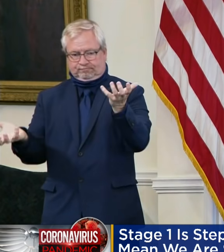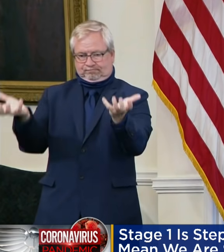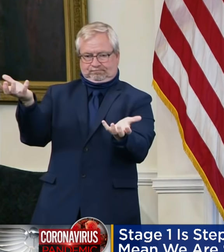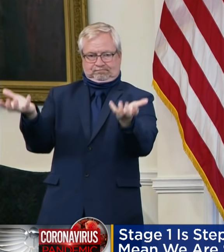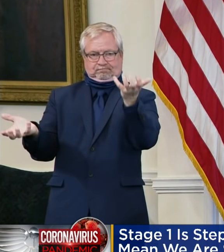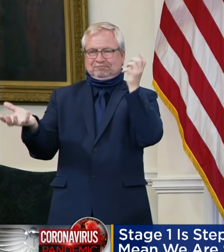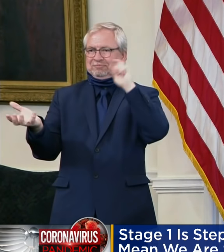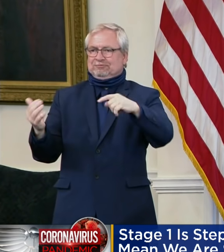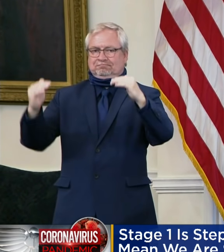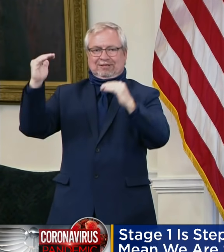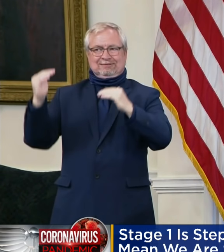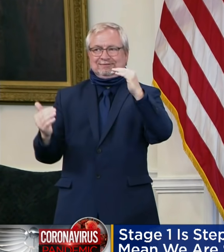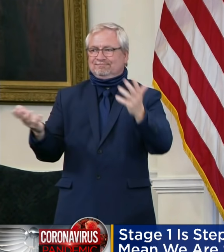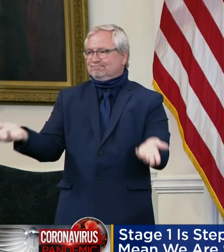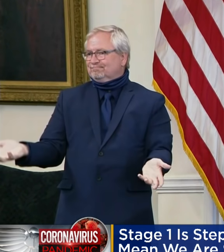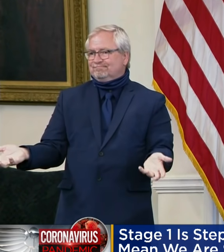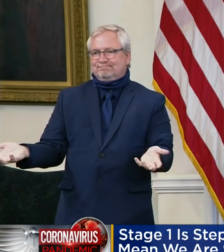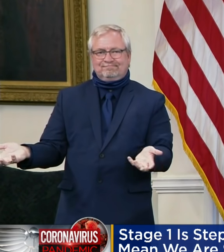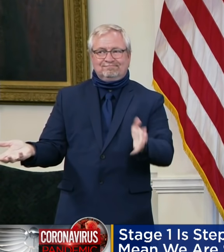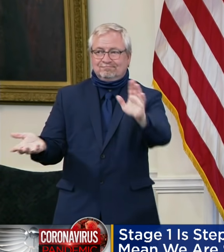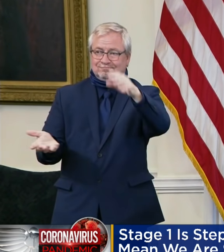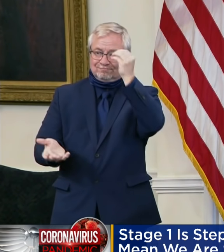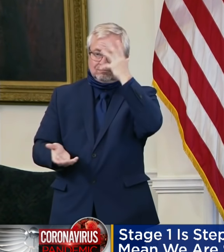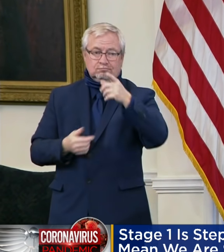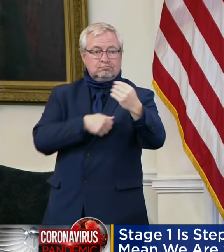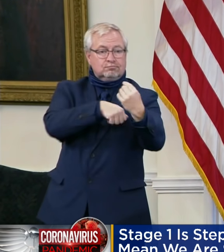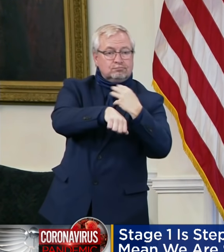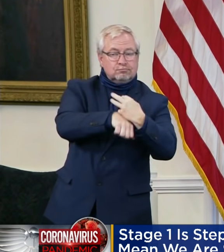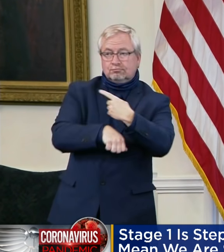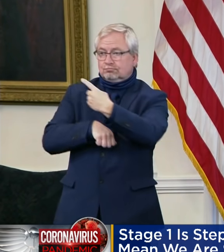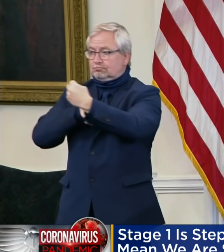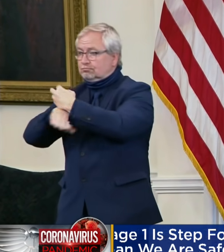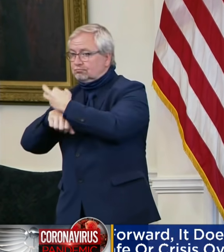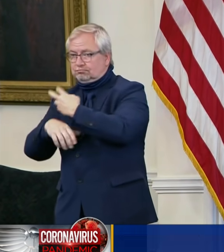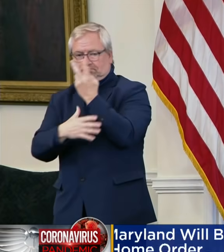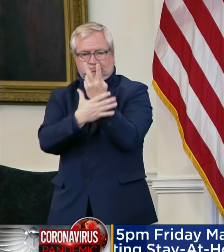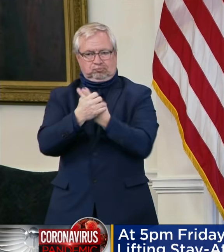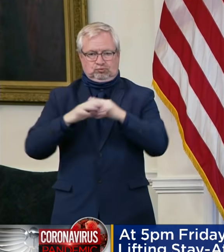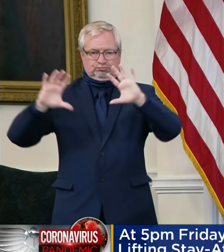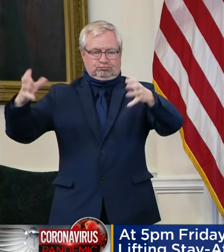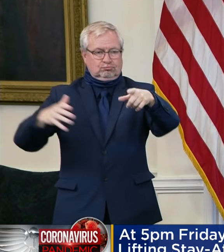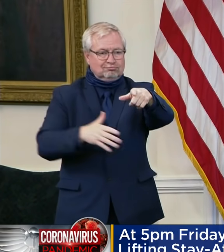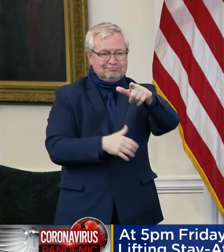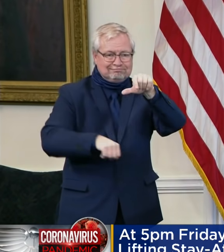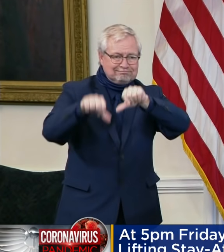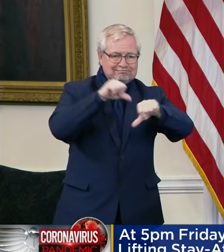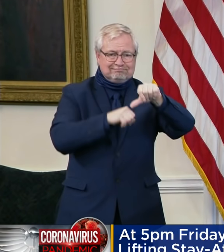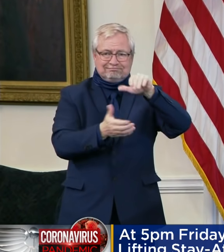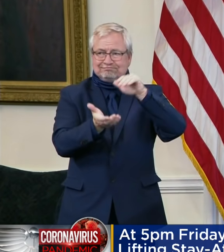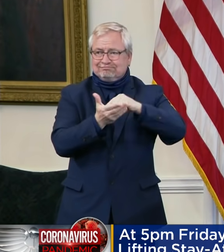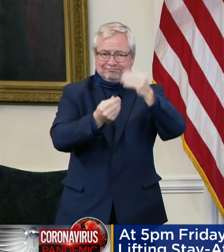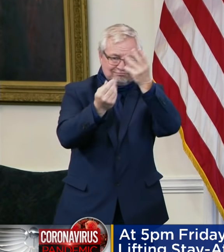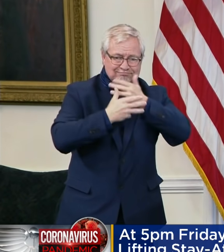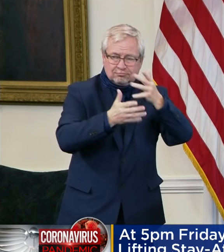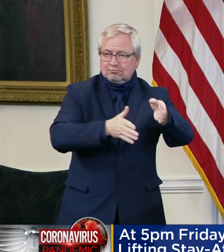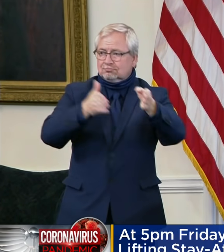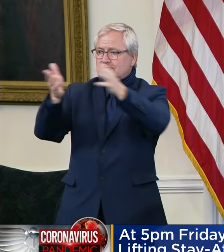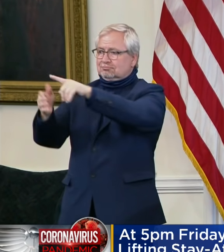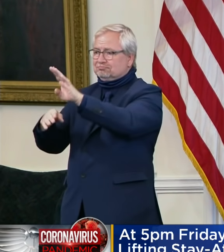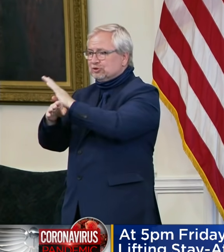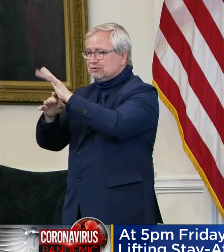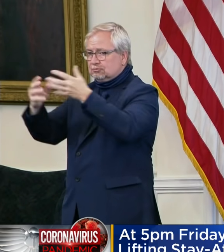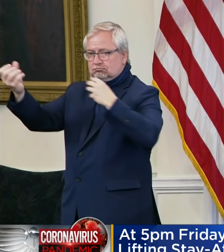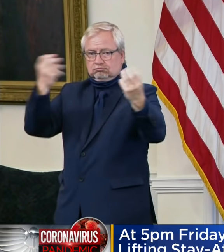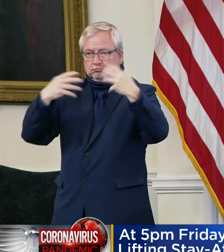as I mentioned, all of those, the best advice from all of the plans, in conjunction with our 15 business work groups, with our business leaders